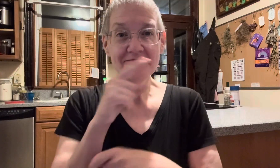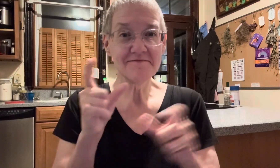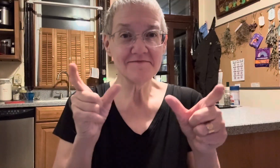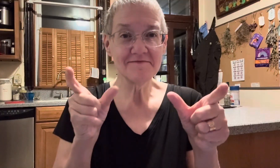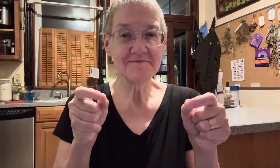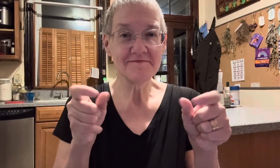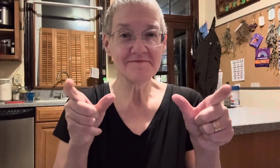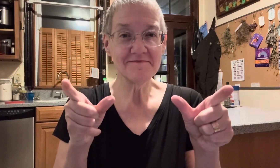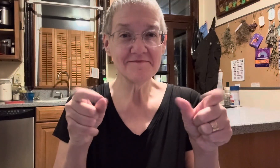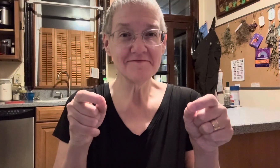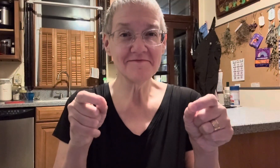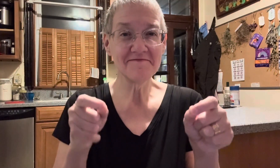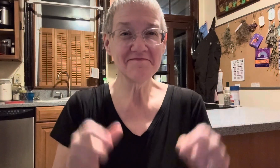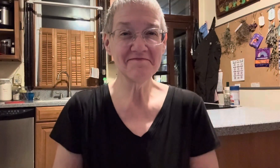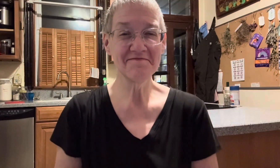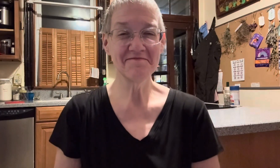Now let's look at imitation crab.